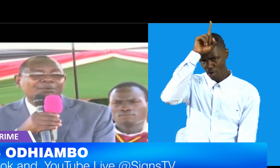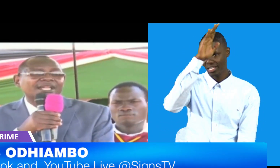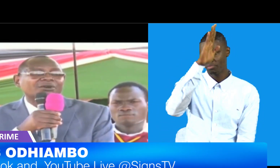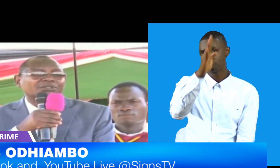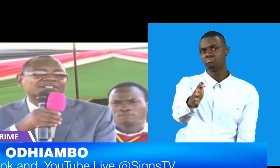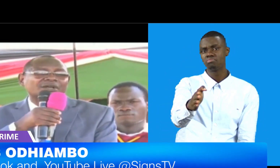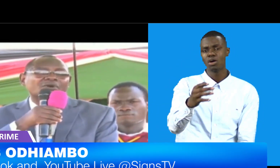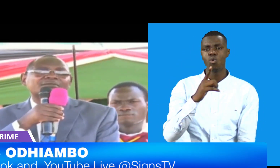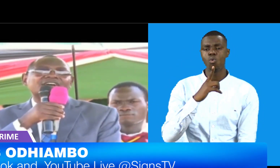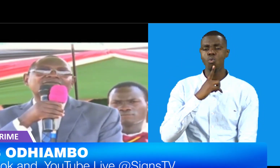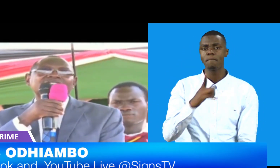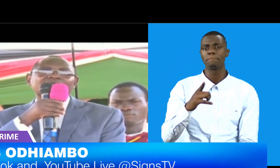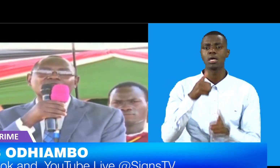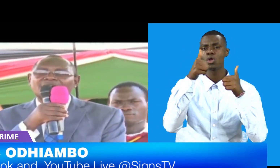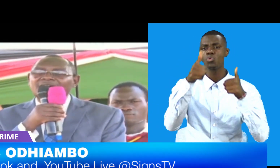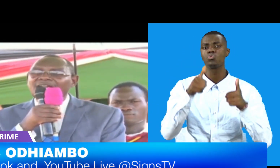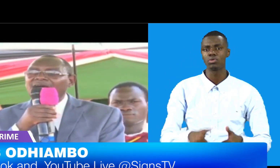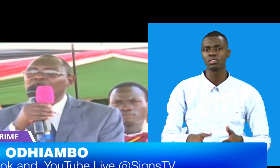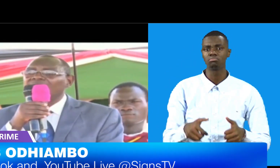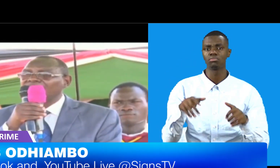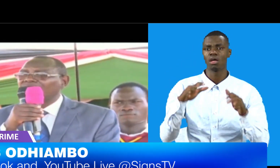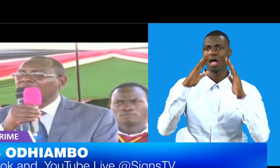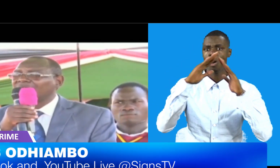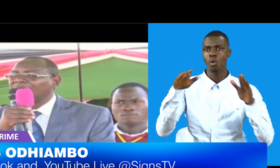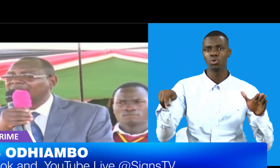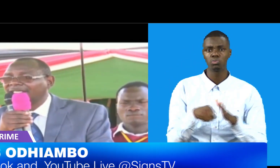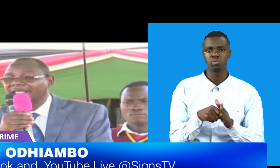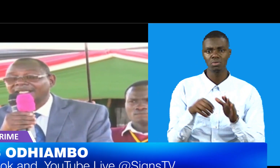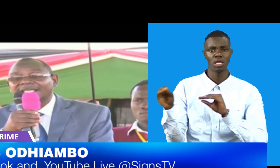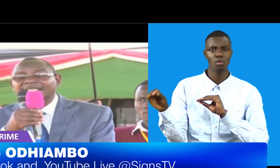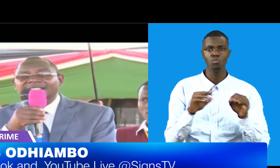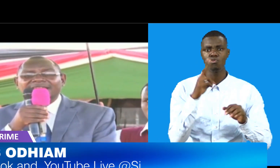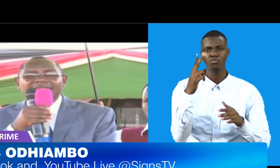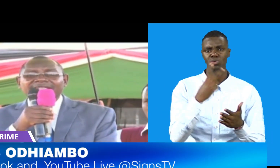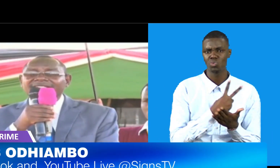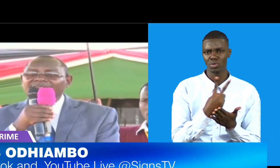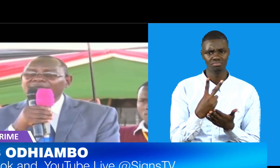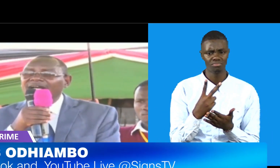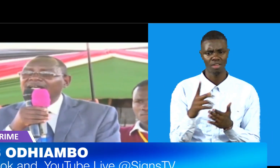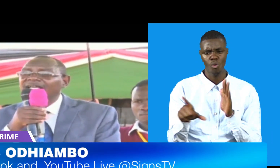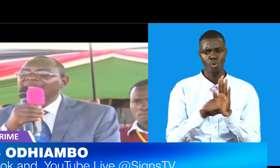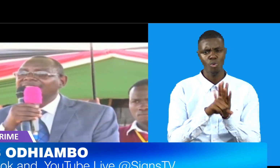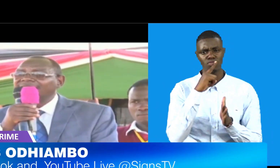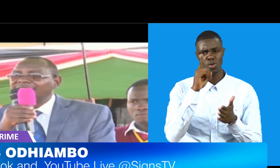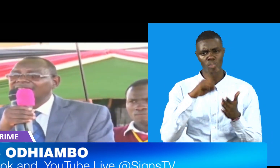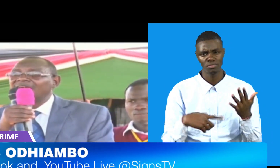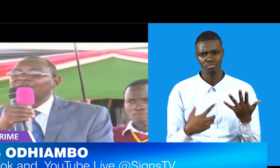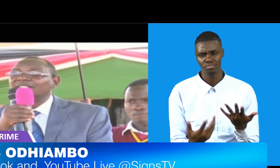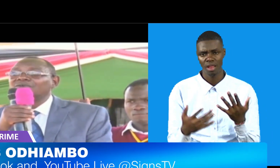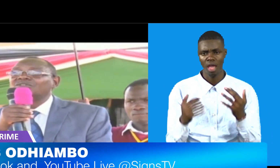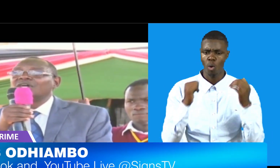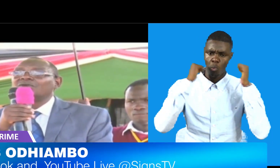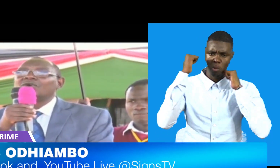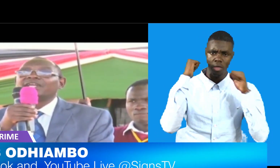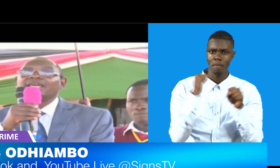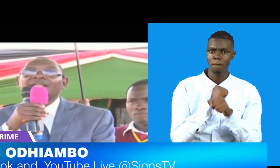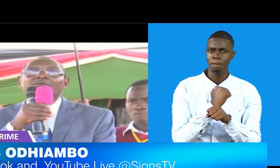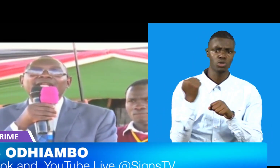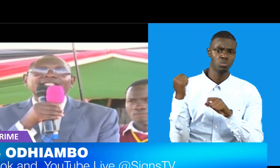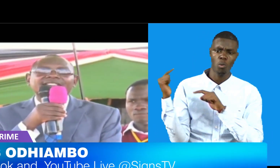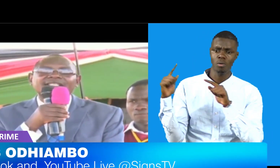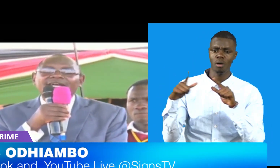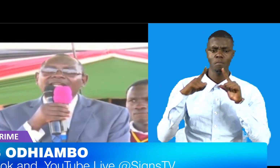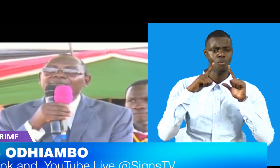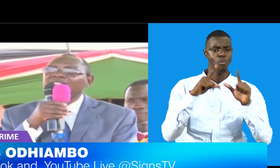na kupeana notice ya kuambia vunja nyumba na muhame kwa wiki 2. Sheria inasema jeshi hawezi kuja kuongea